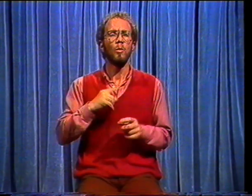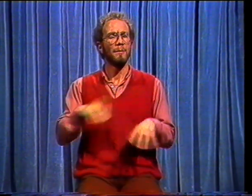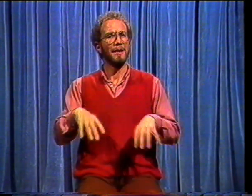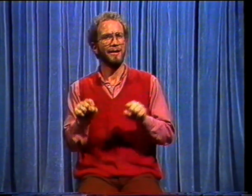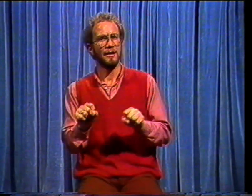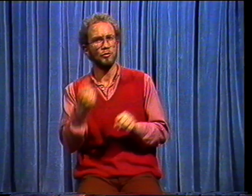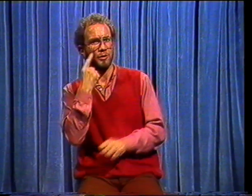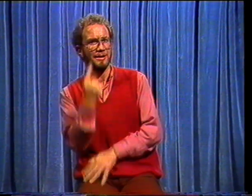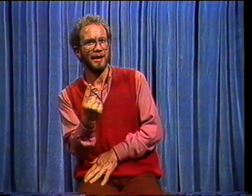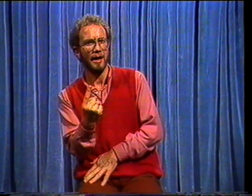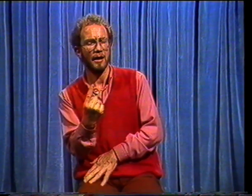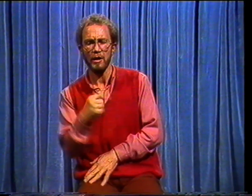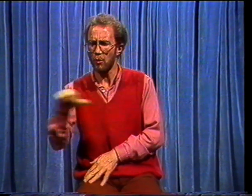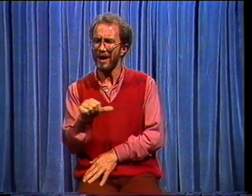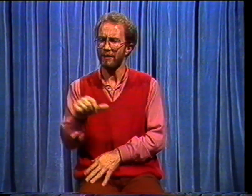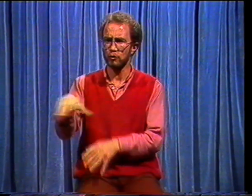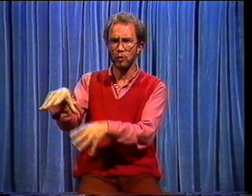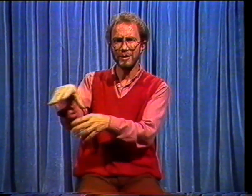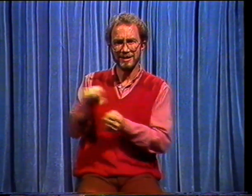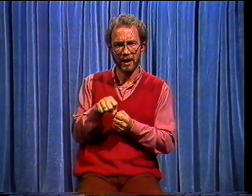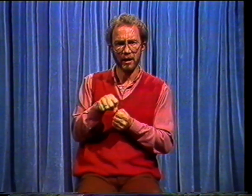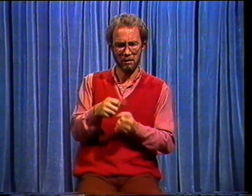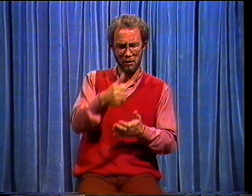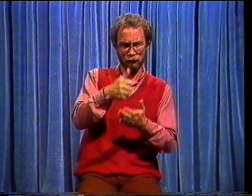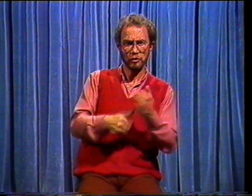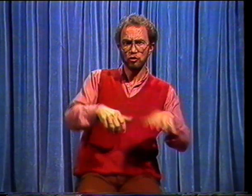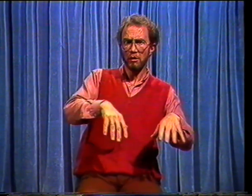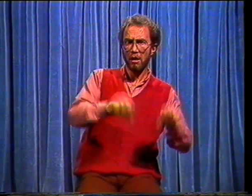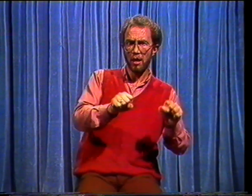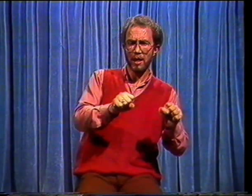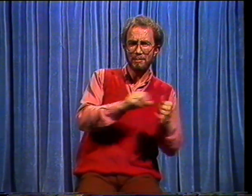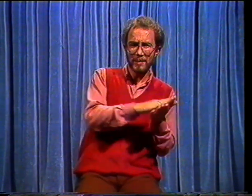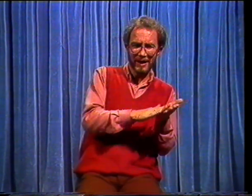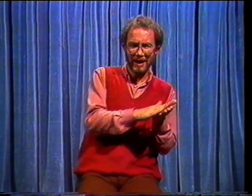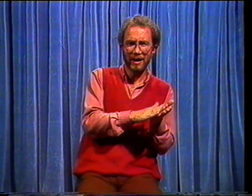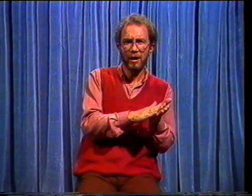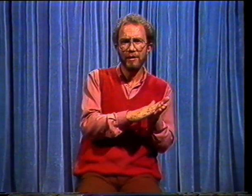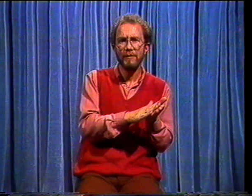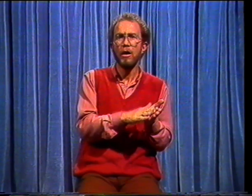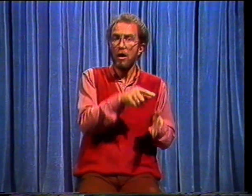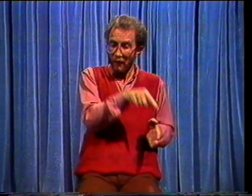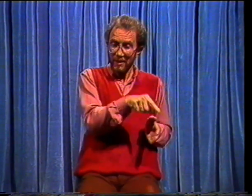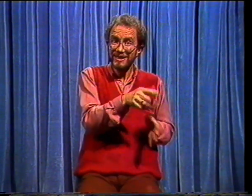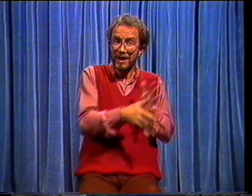So what we're beginning to see is that we have to take the original meaning of the sign